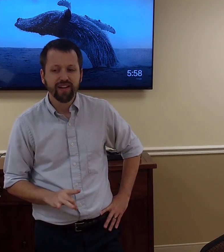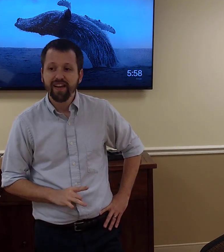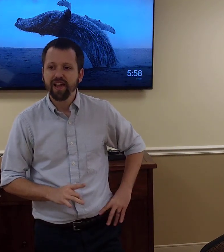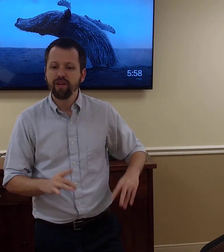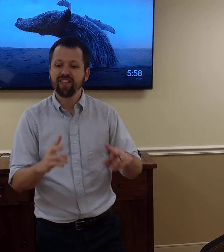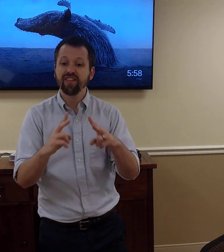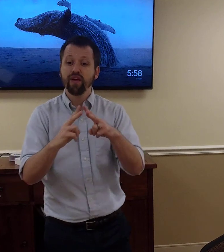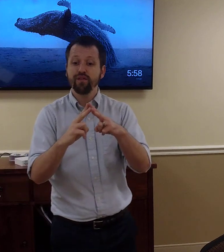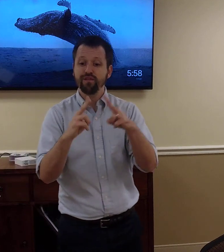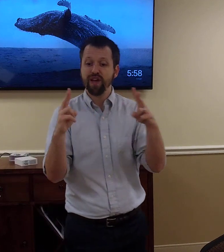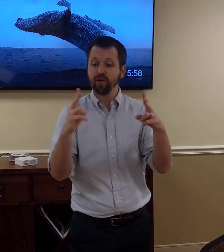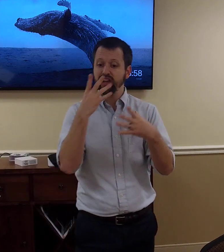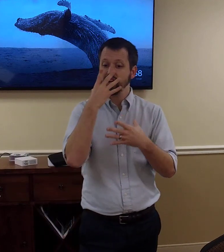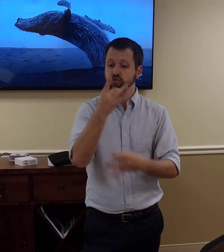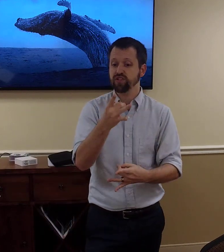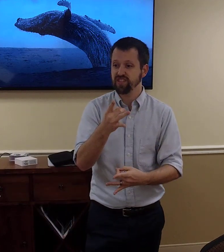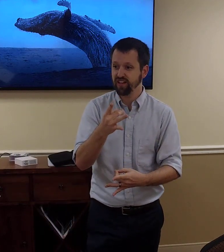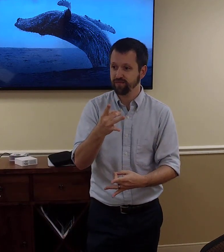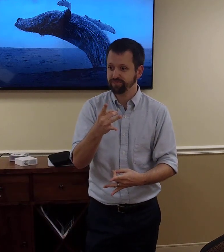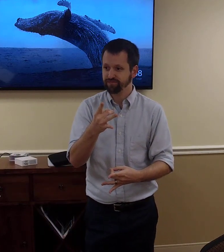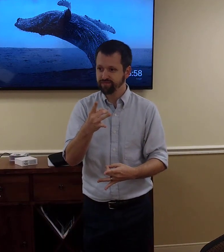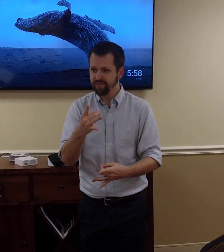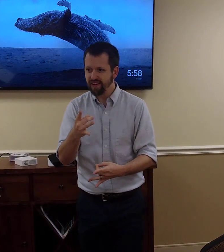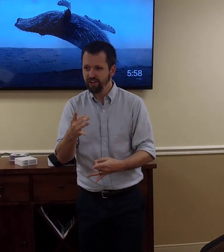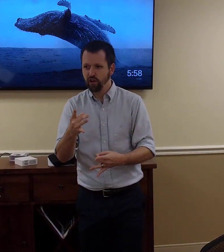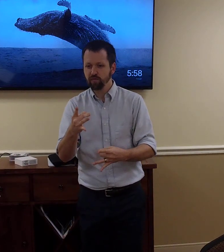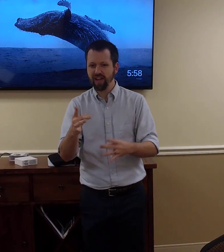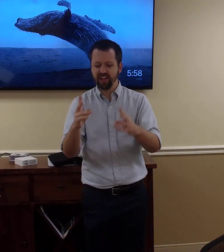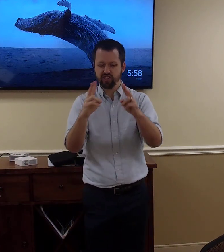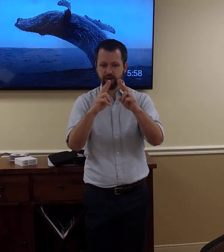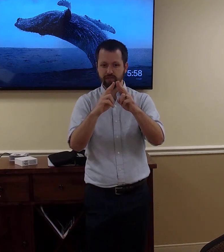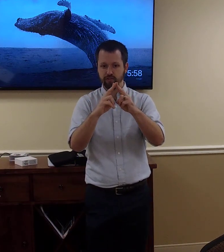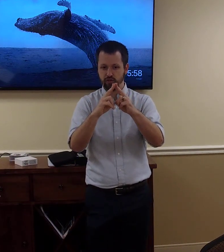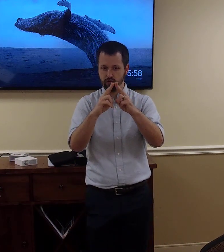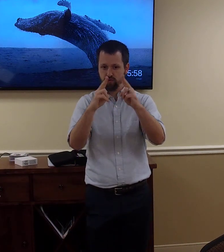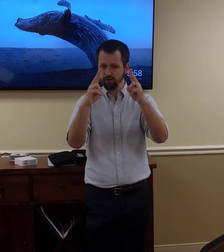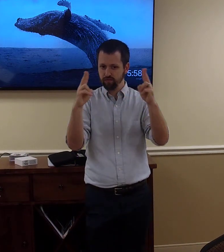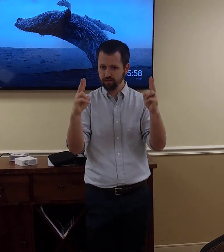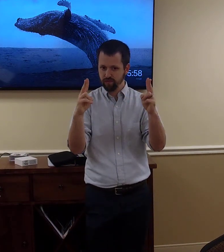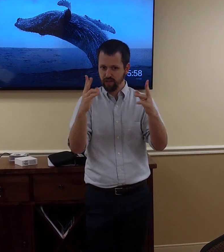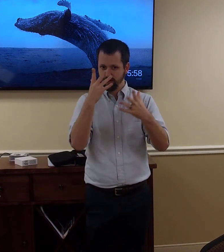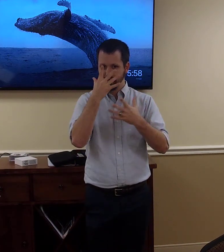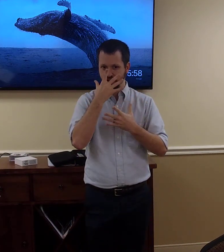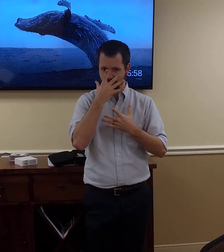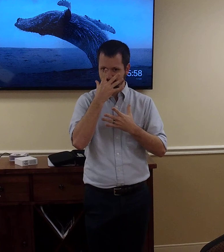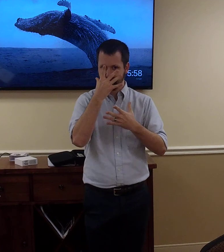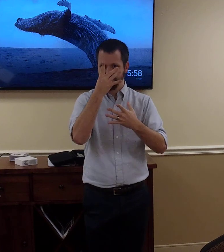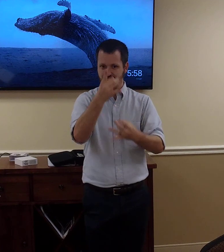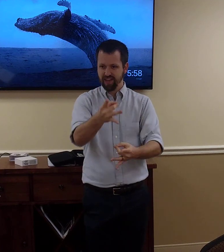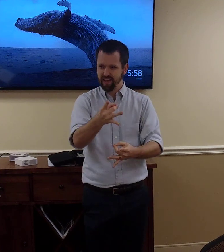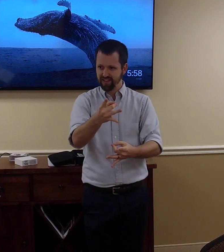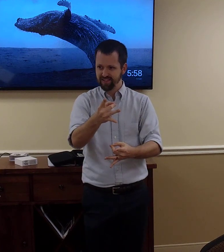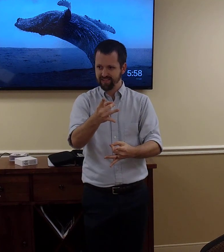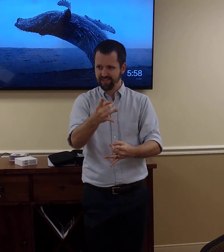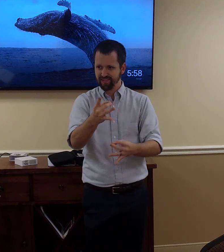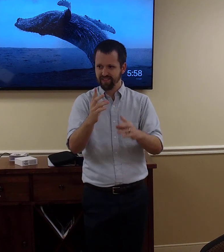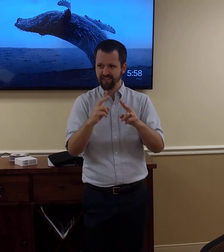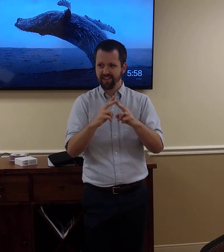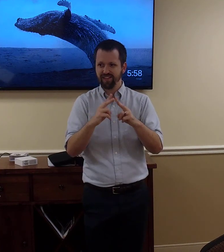it means it's very interesting. Notice my hand shapes. 2, 5, 8.